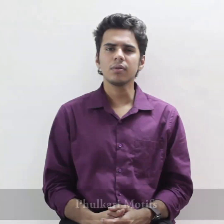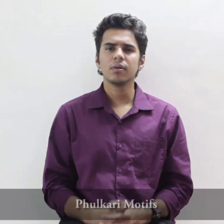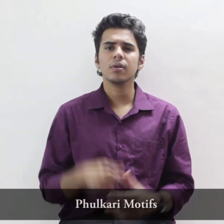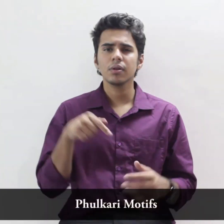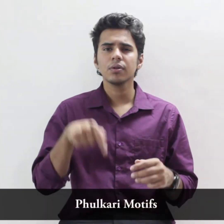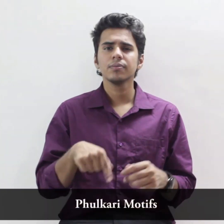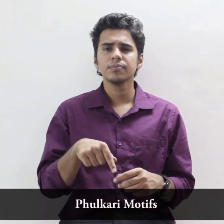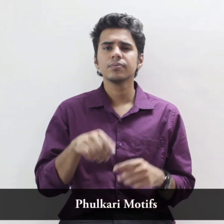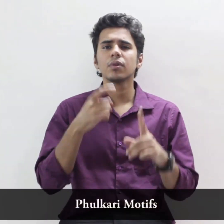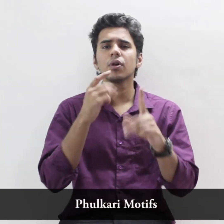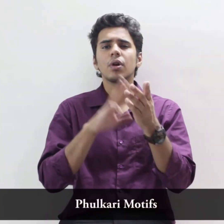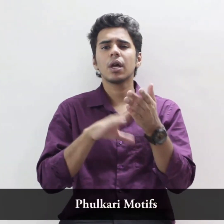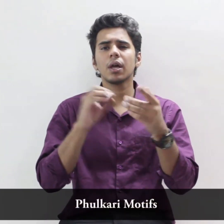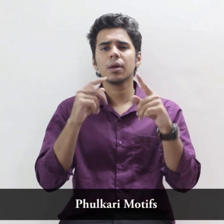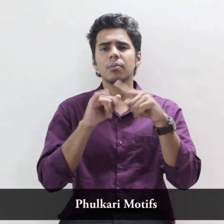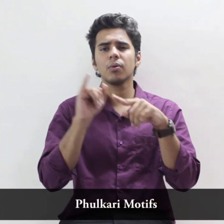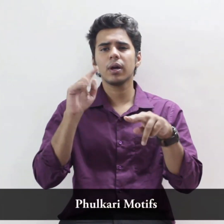Fulkari motifs.